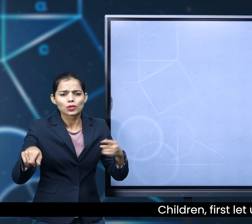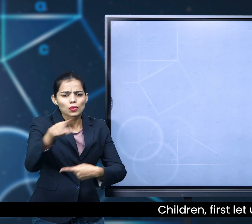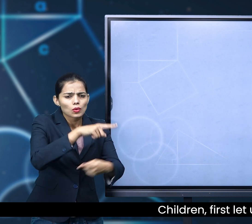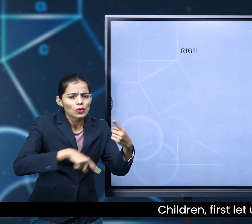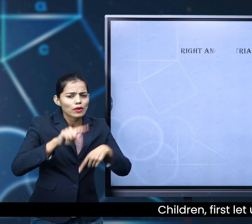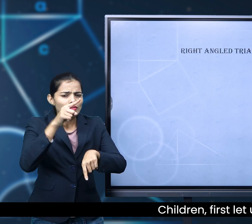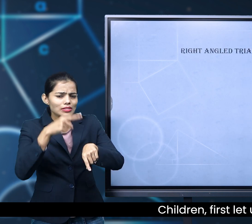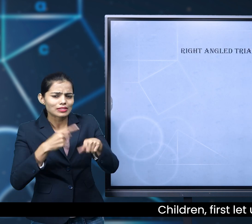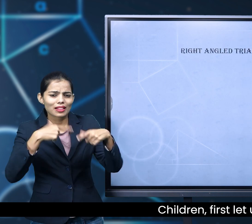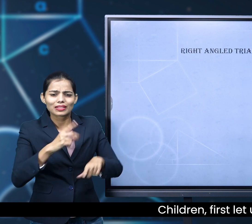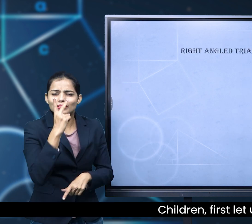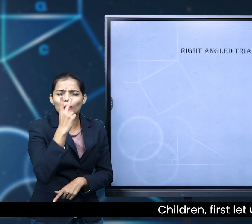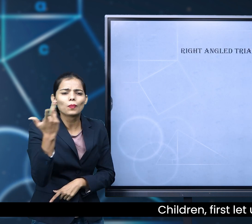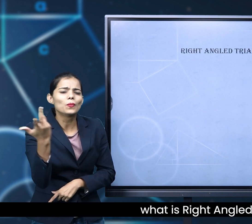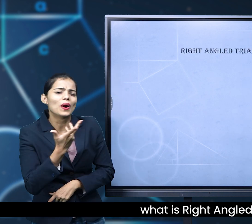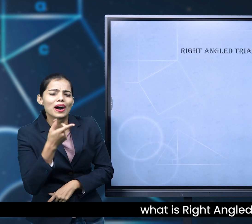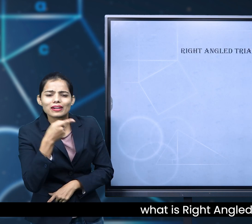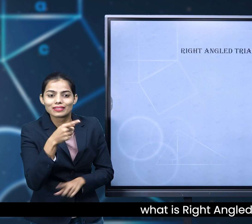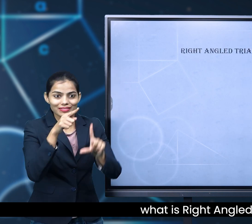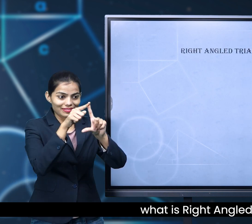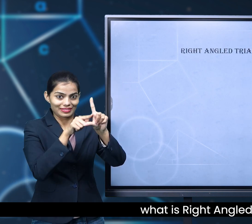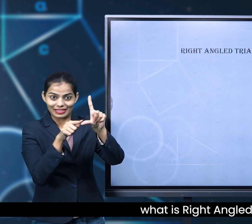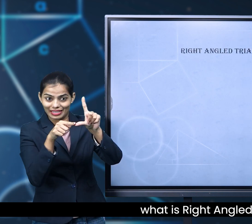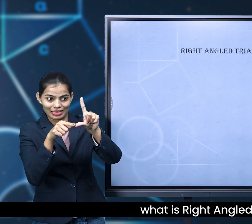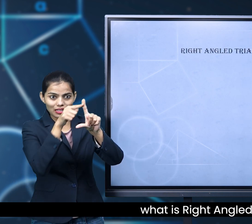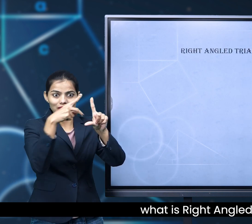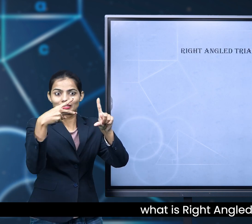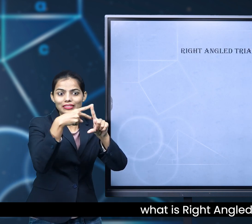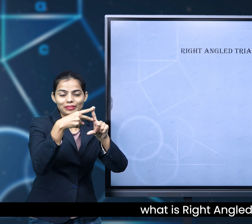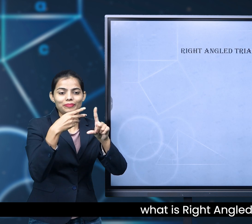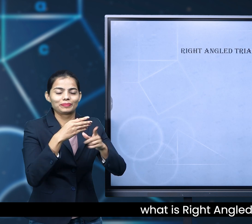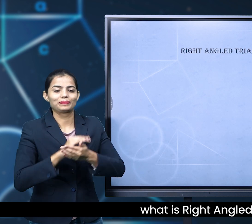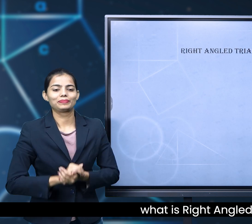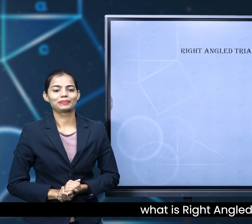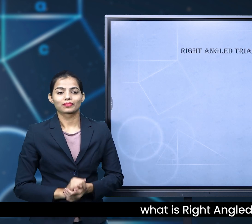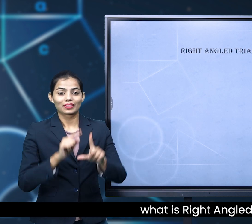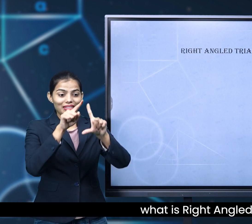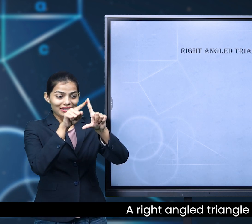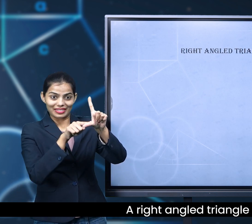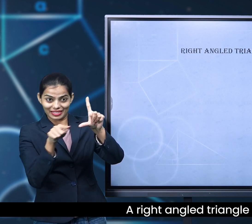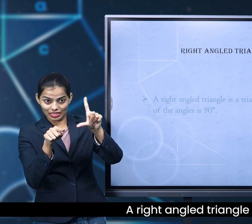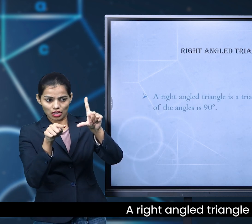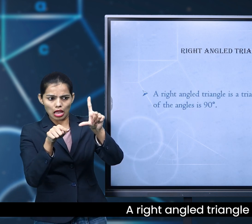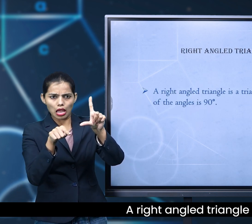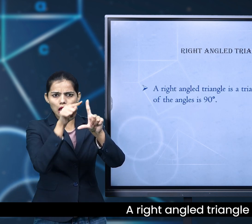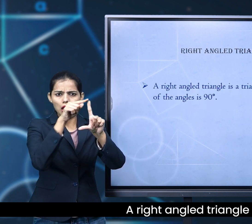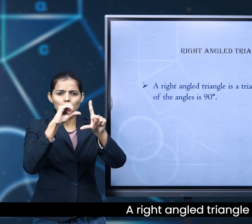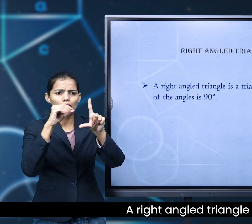Children, first let us see what is a right angle triangle. A right angle triangle